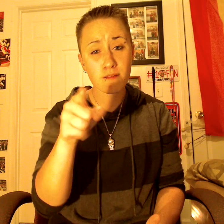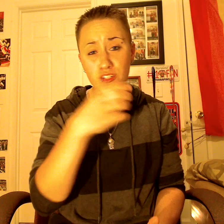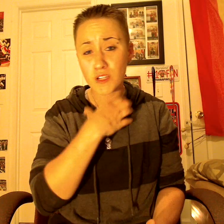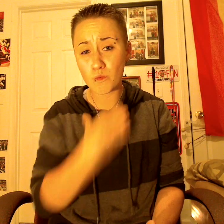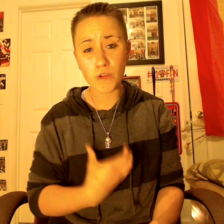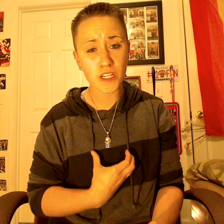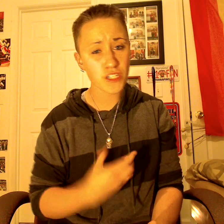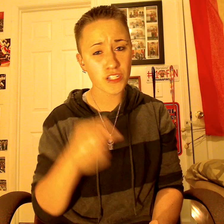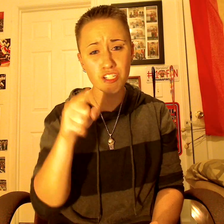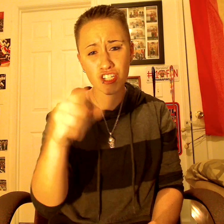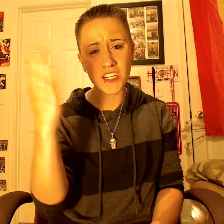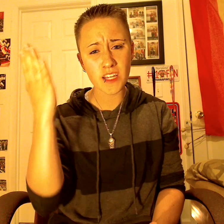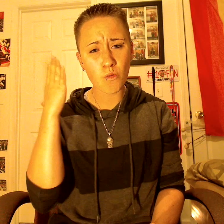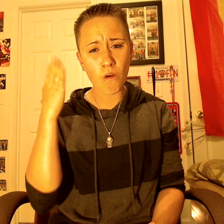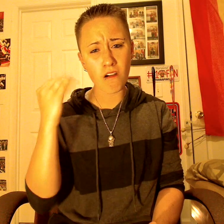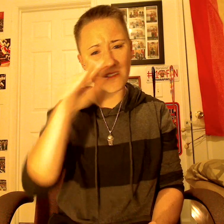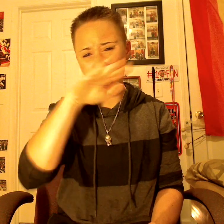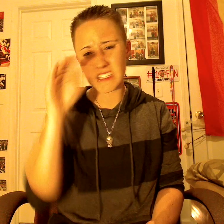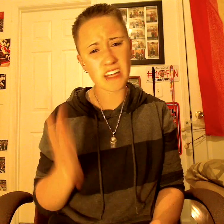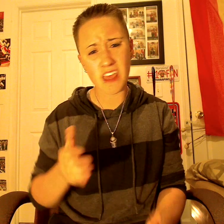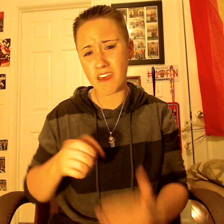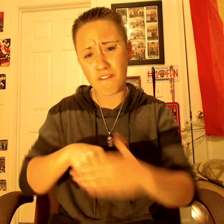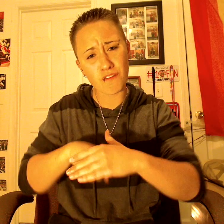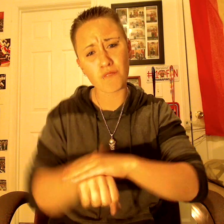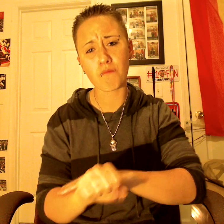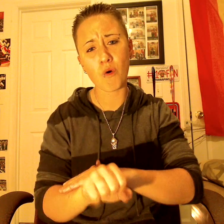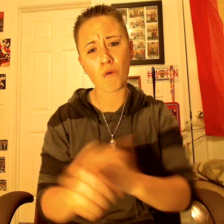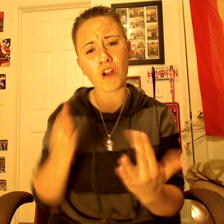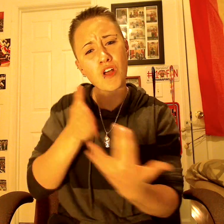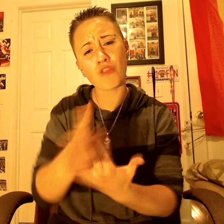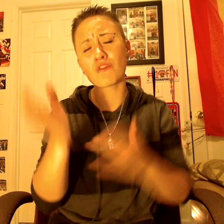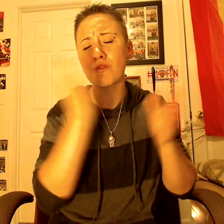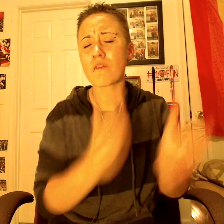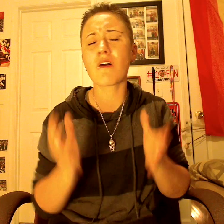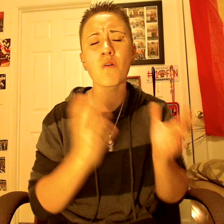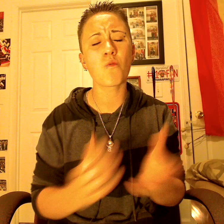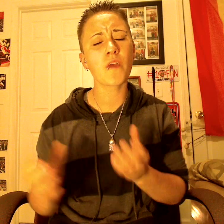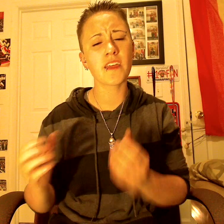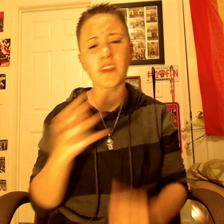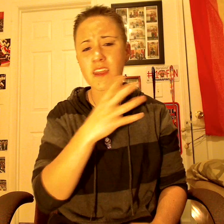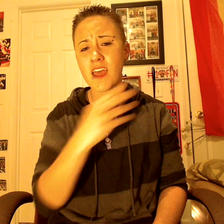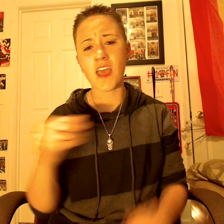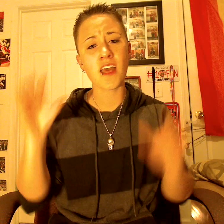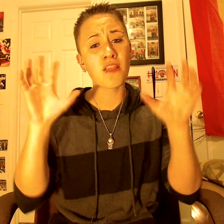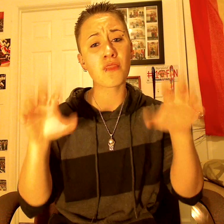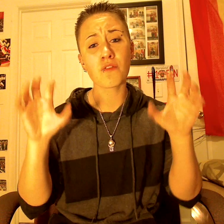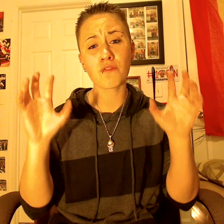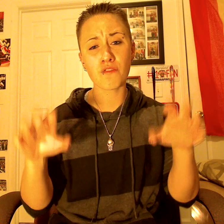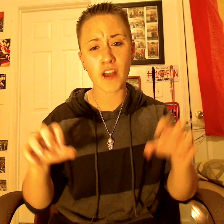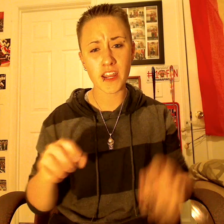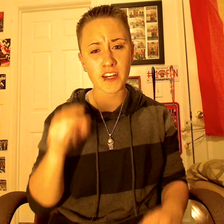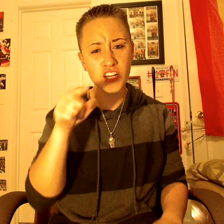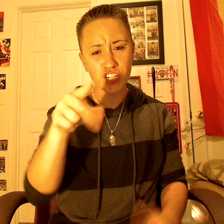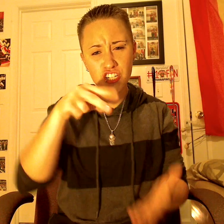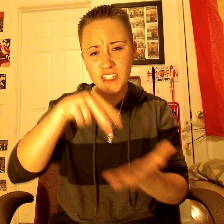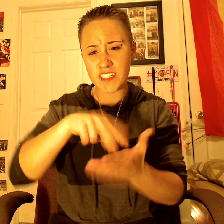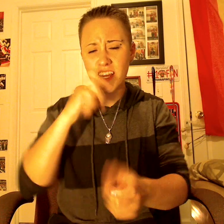Sometimes she wishes she was never born. Through the wind and the rain, she